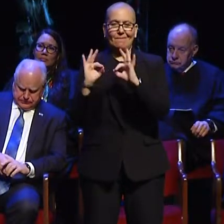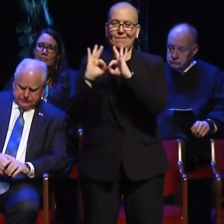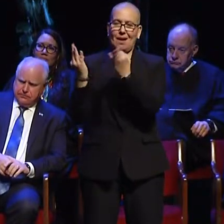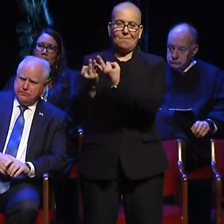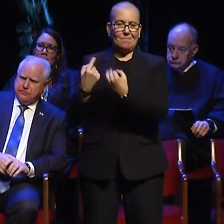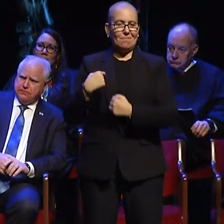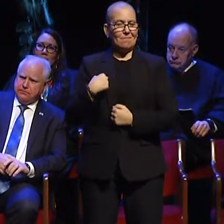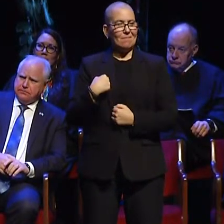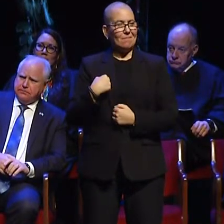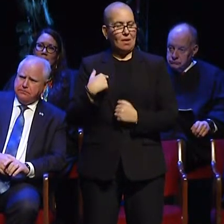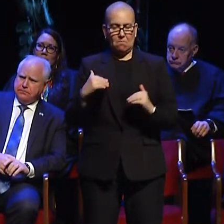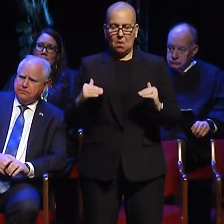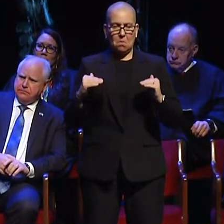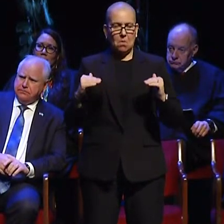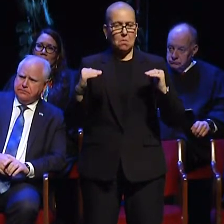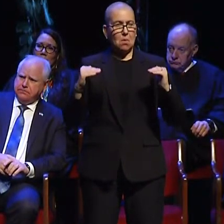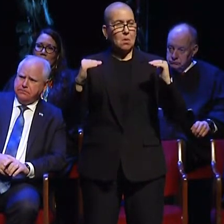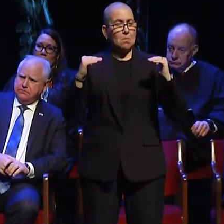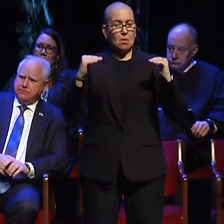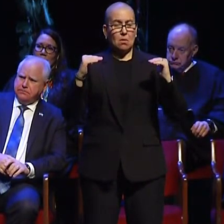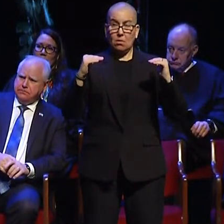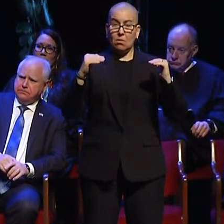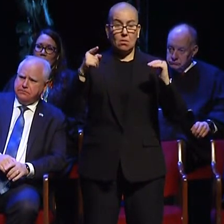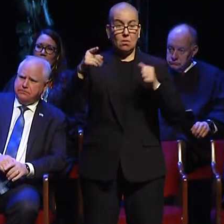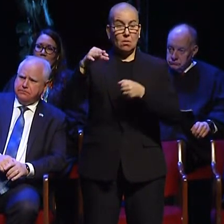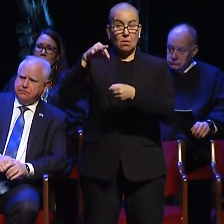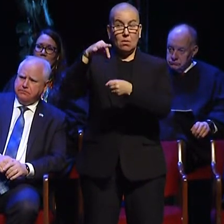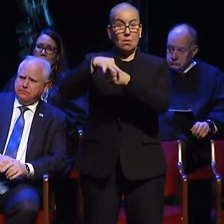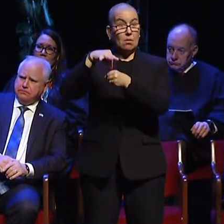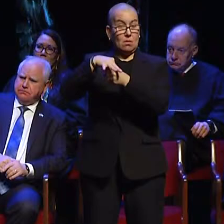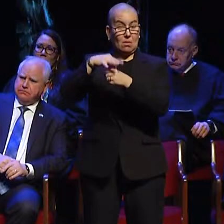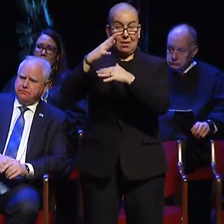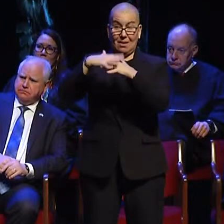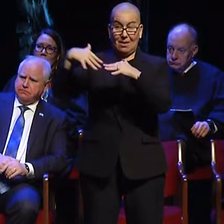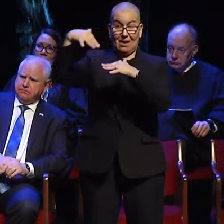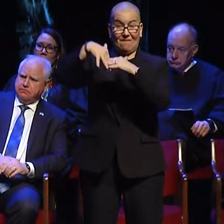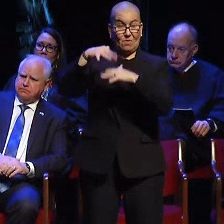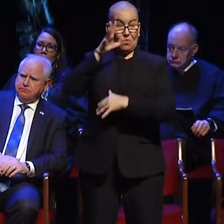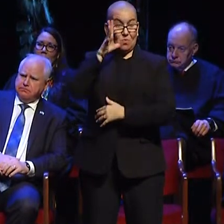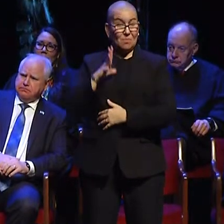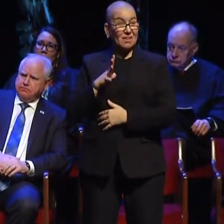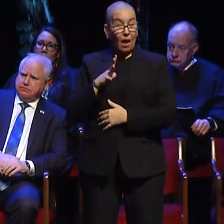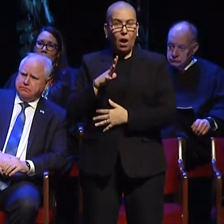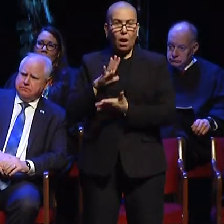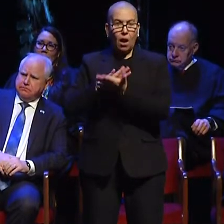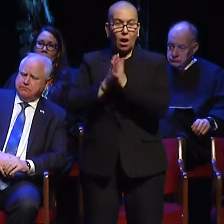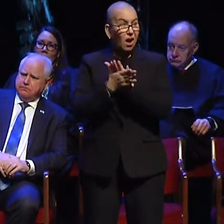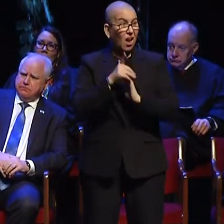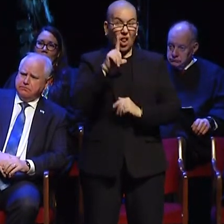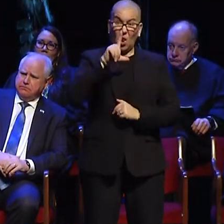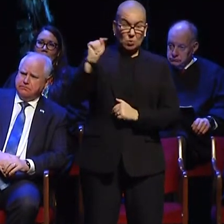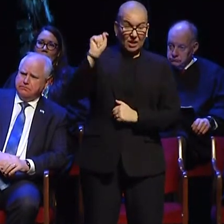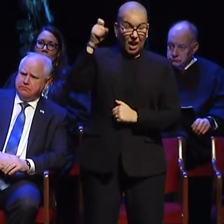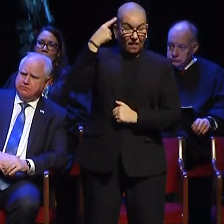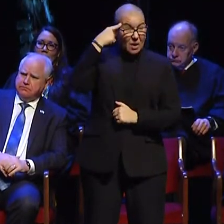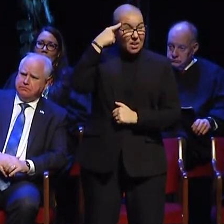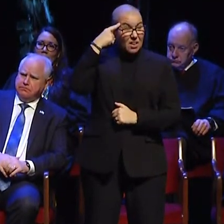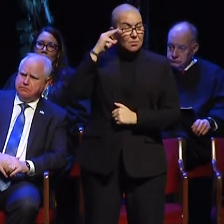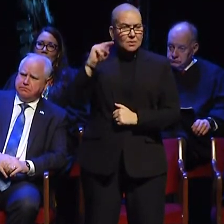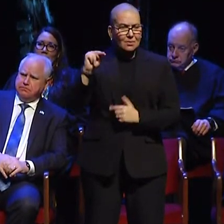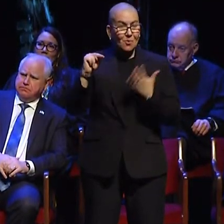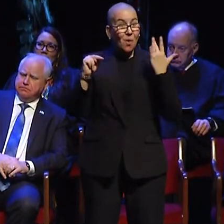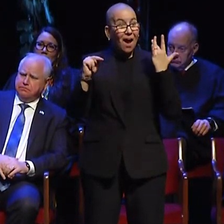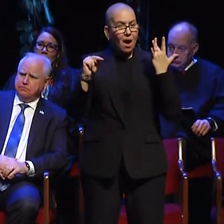to executive office in the country, the Lieutenant Governor of Minnesota, because of the people